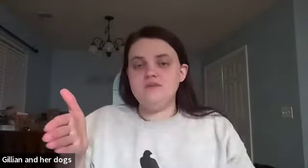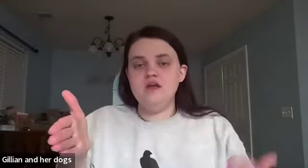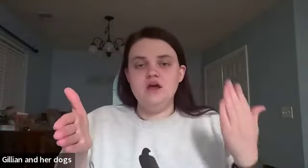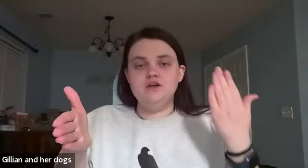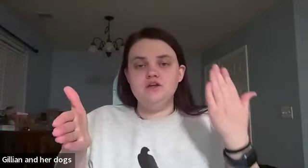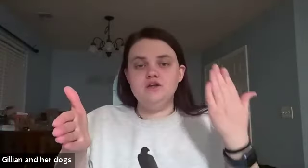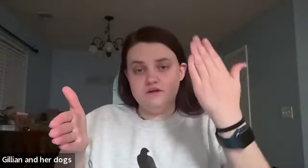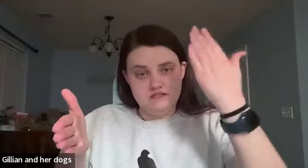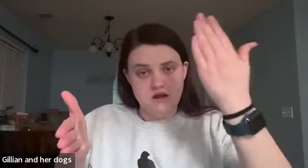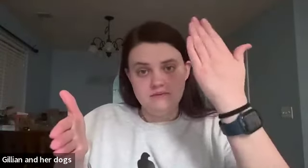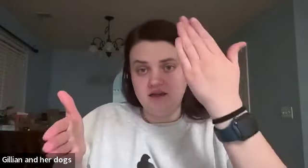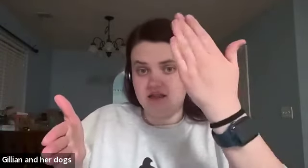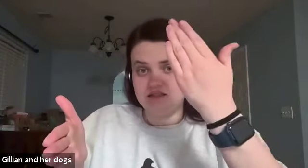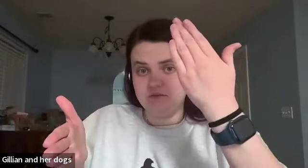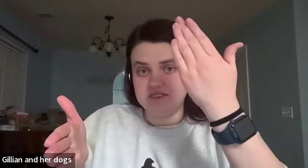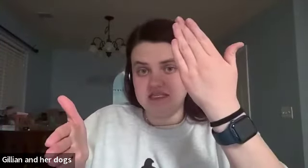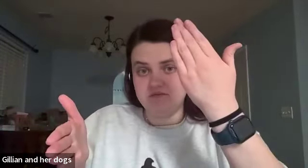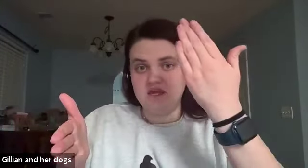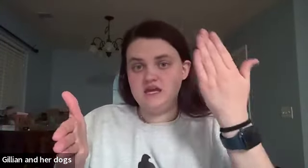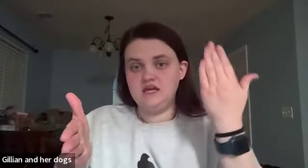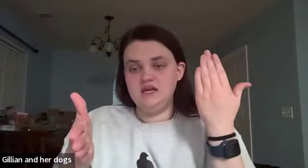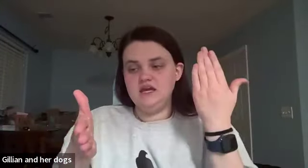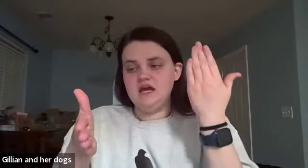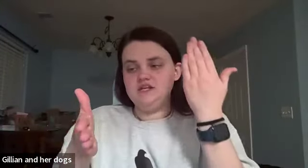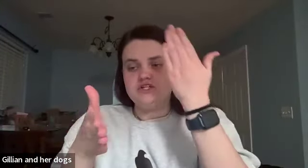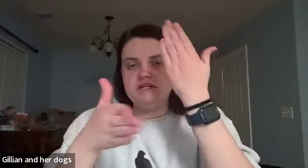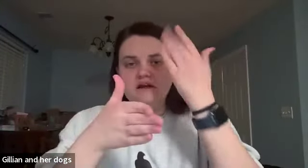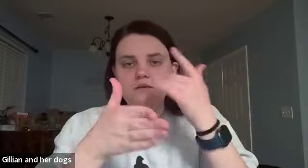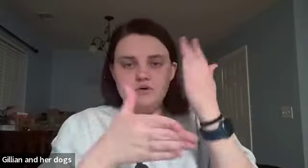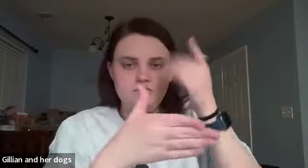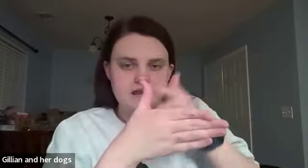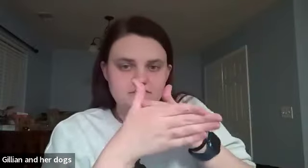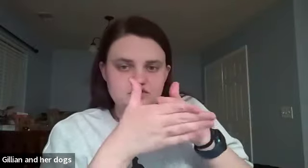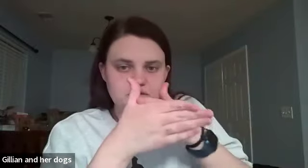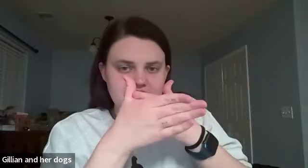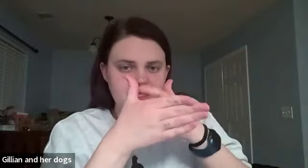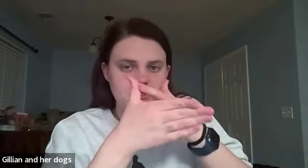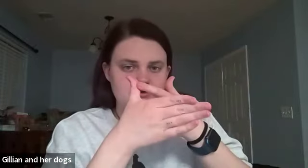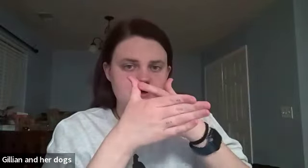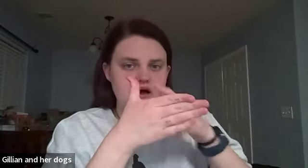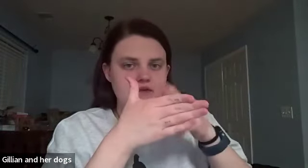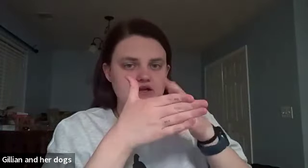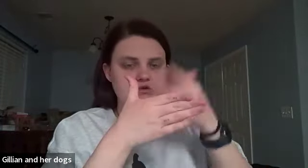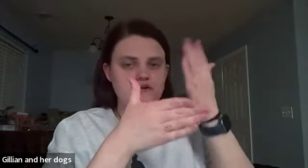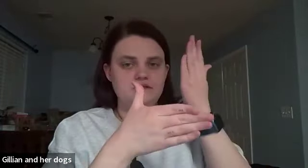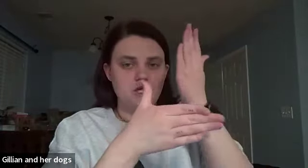up. Your dominant hand is going to be the same thing. And you're going to come right between your thumb and your pointer